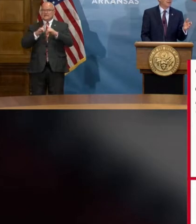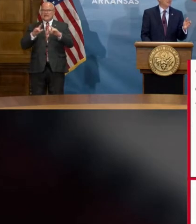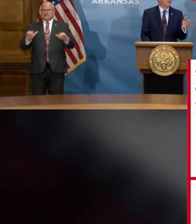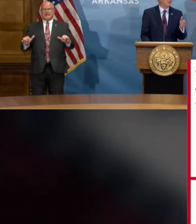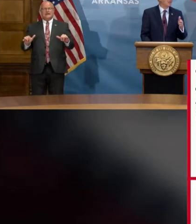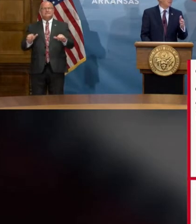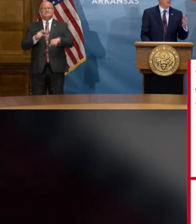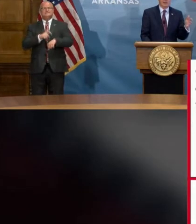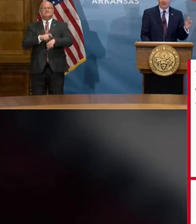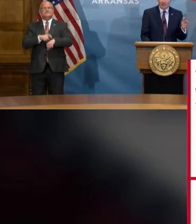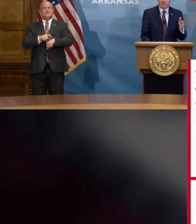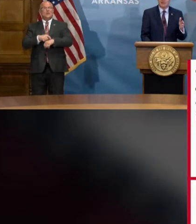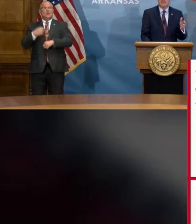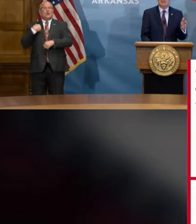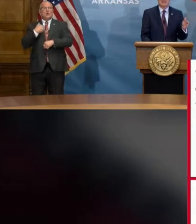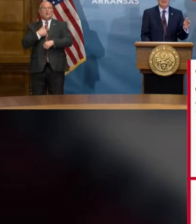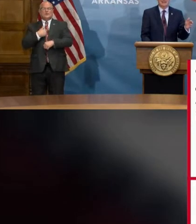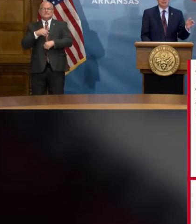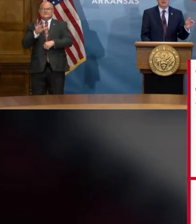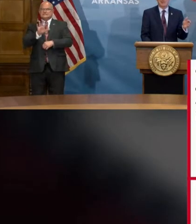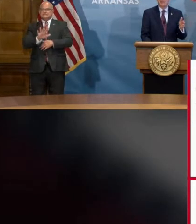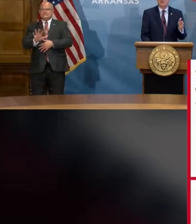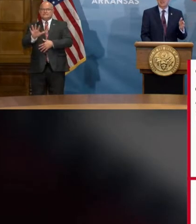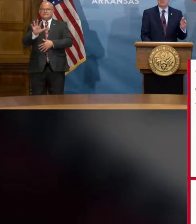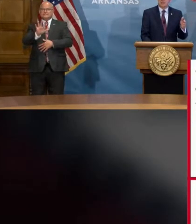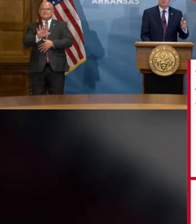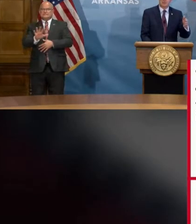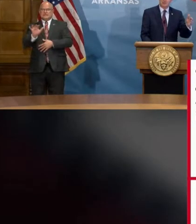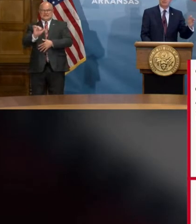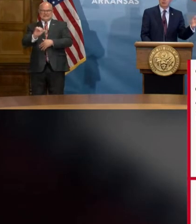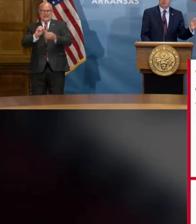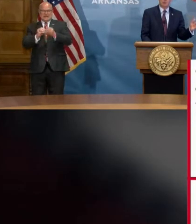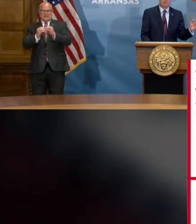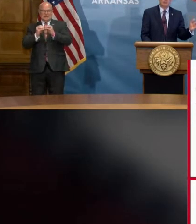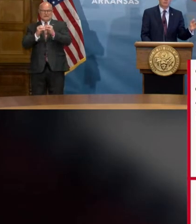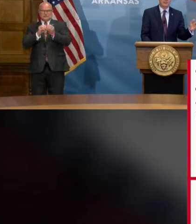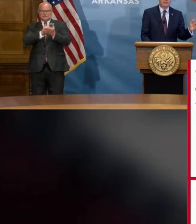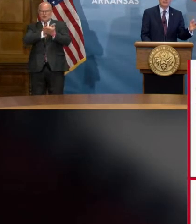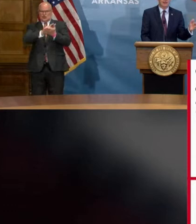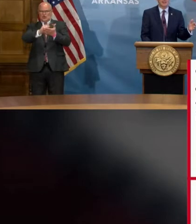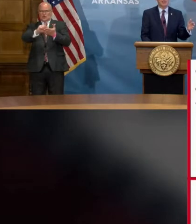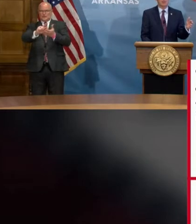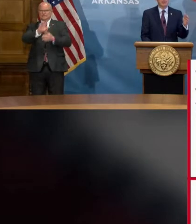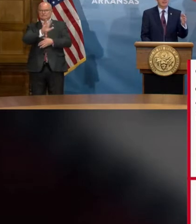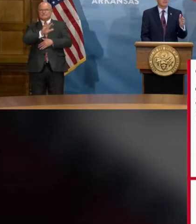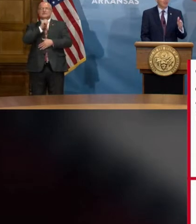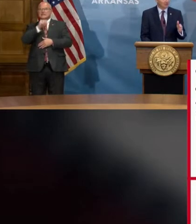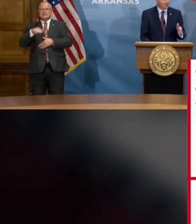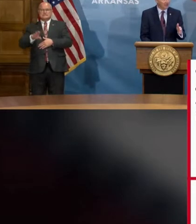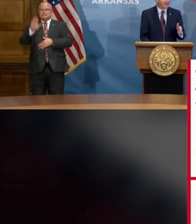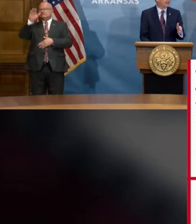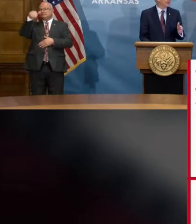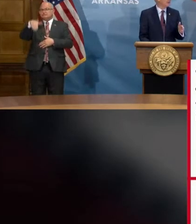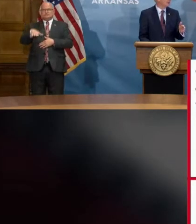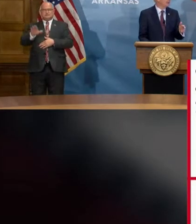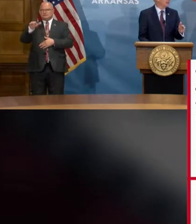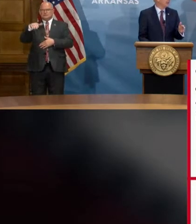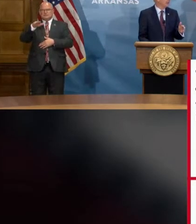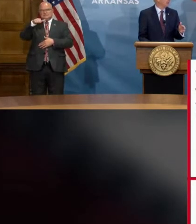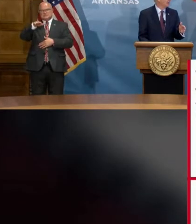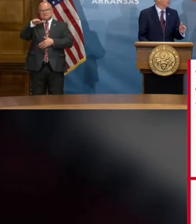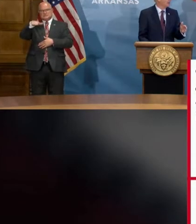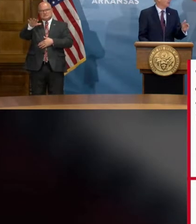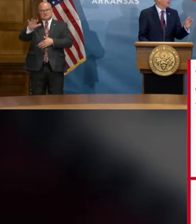of time. We're hovering around the same numbers through the course of the week, not going up, not dramatically